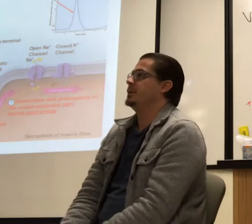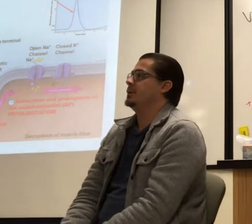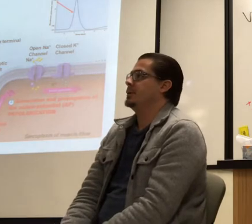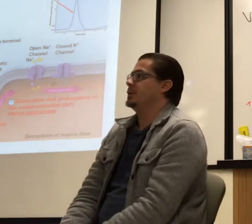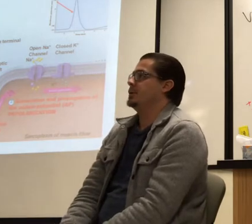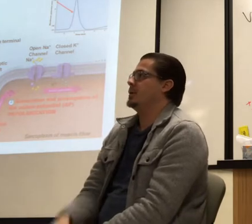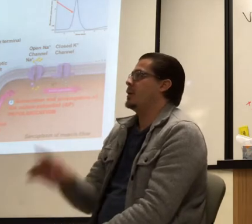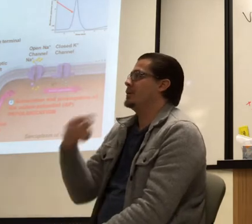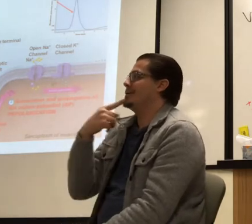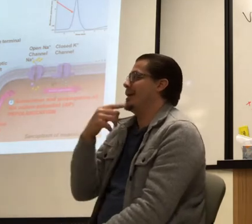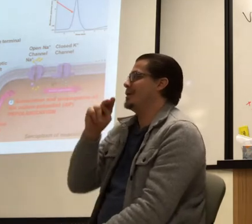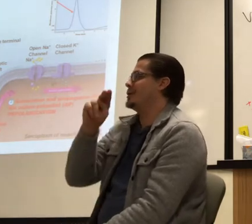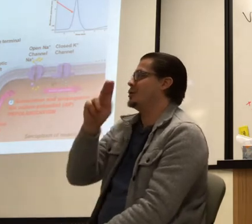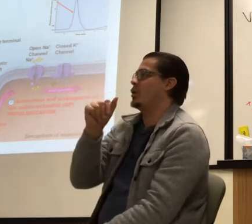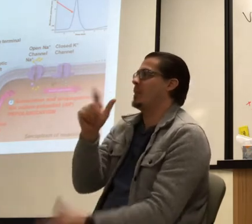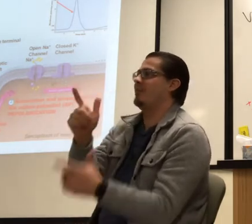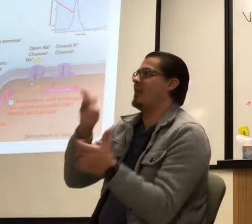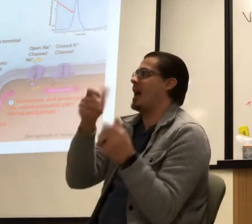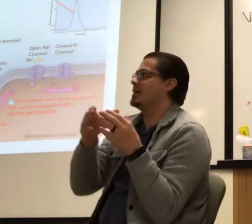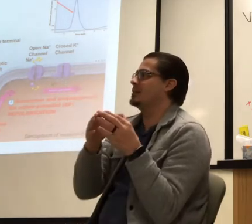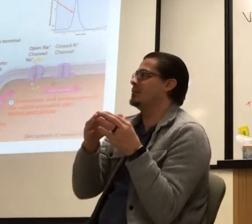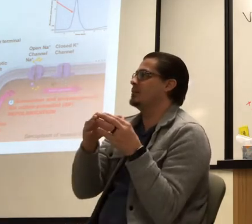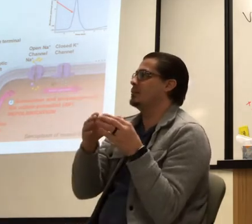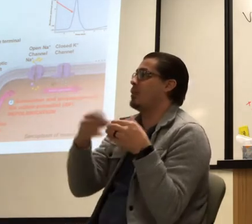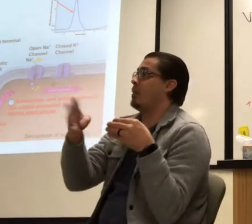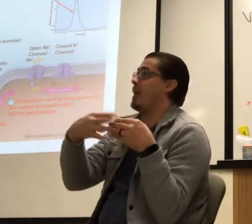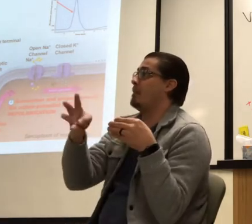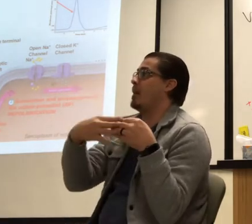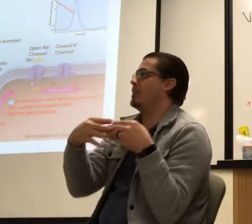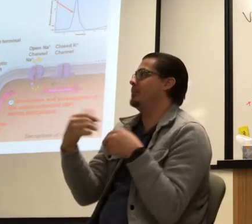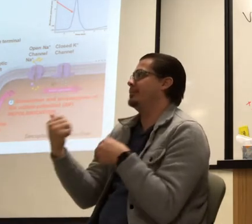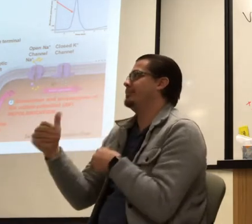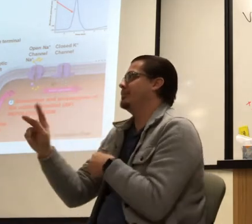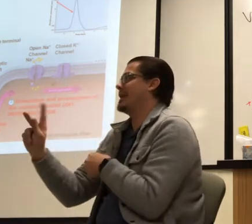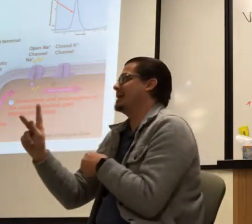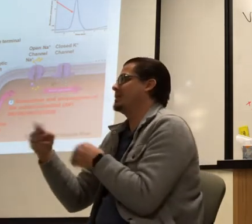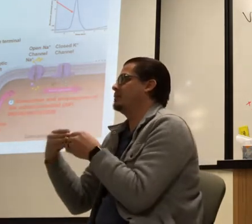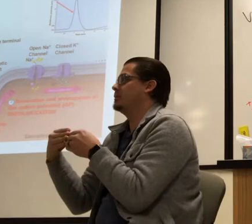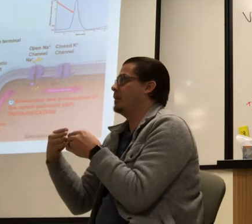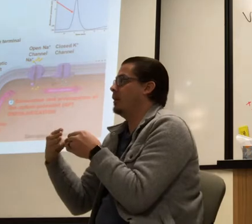I'll just say fast, and I'll just say slow.